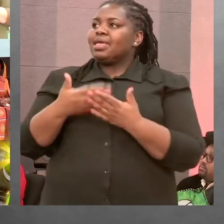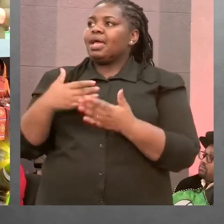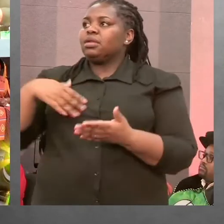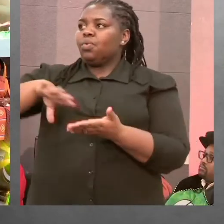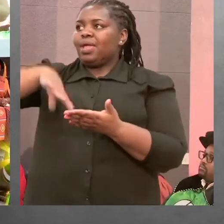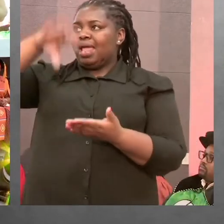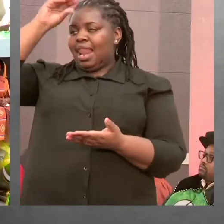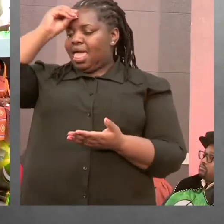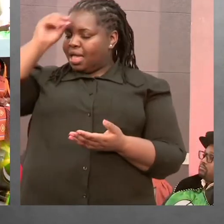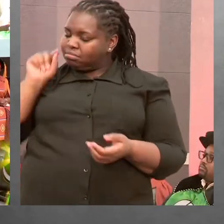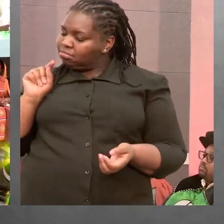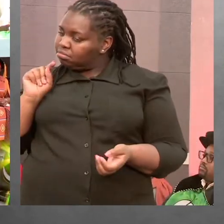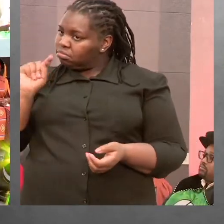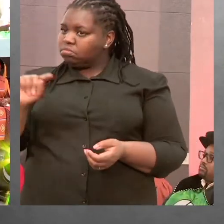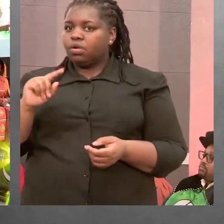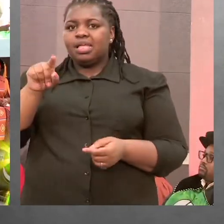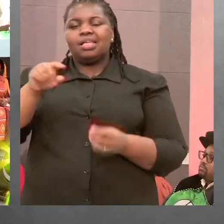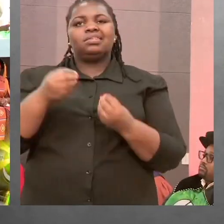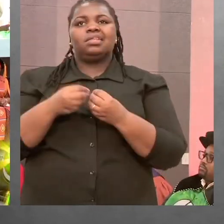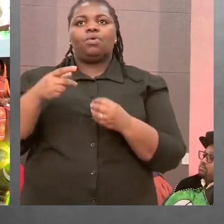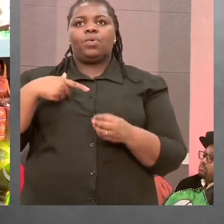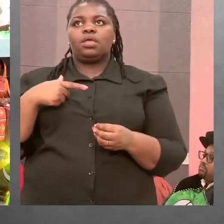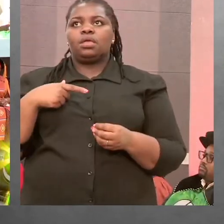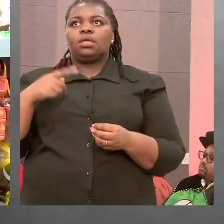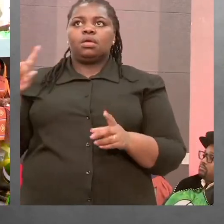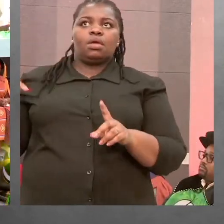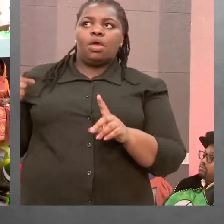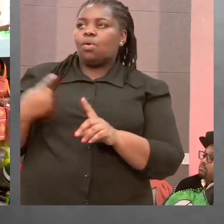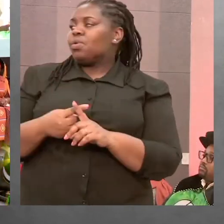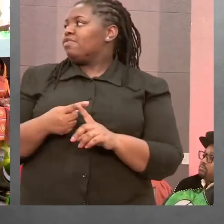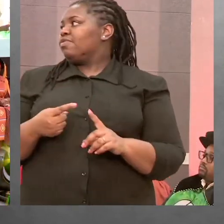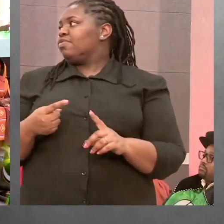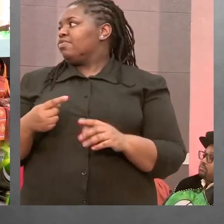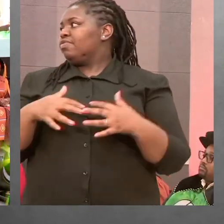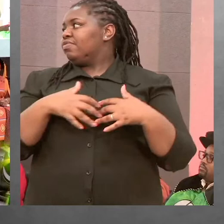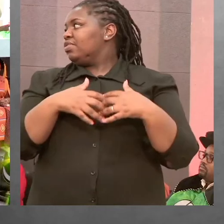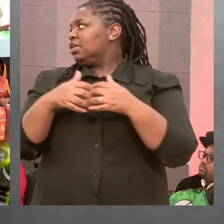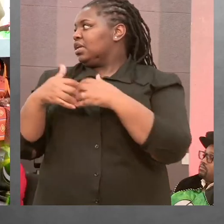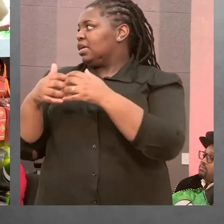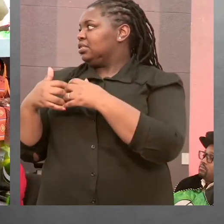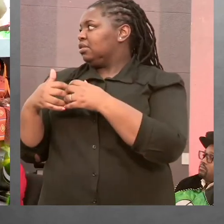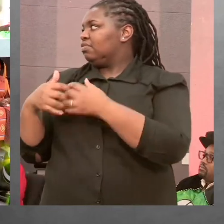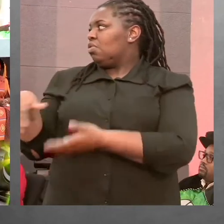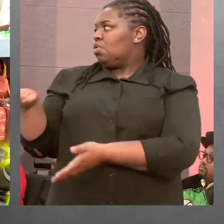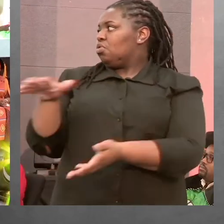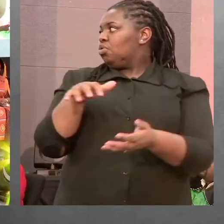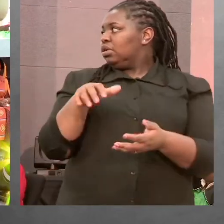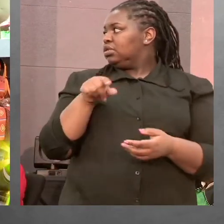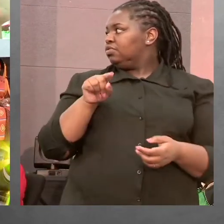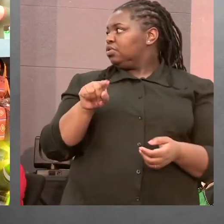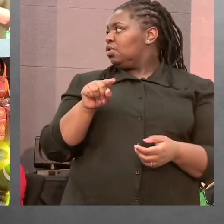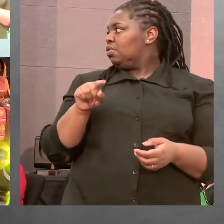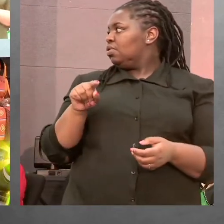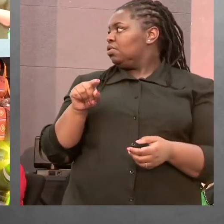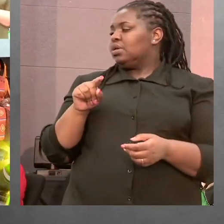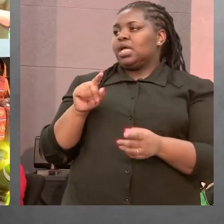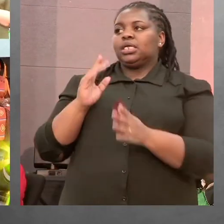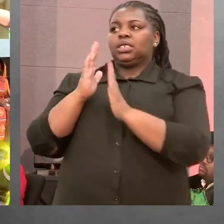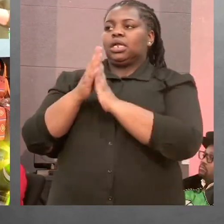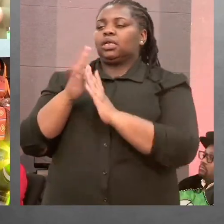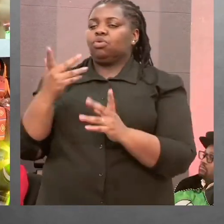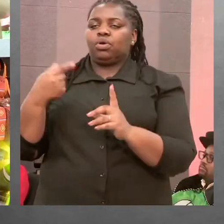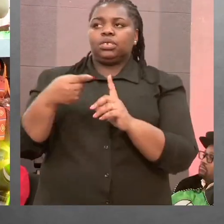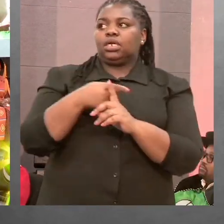out of the miseries that we have been able, that we have created collectively, so directly and